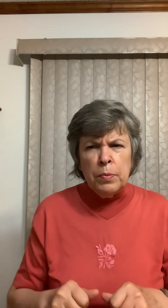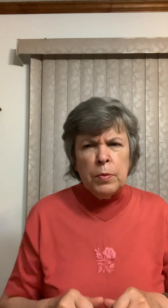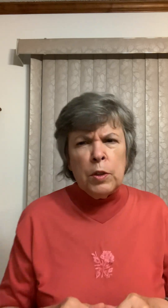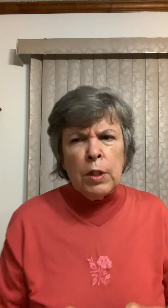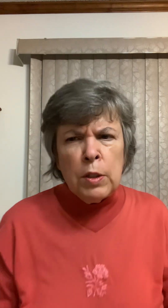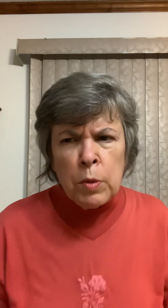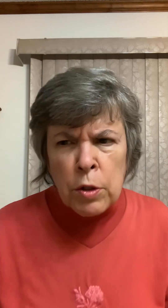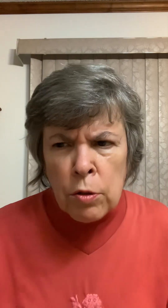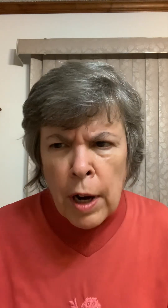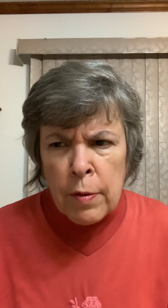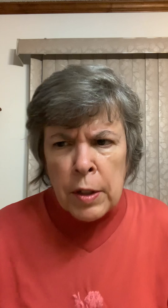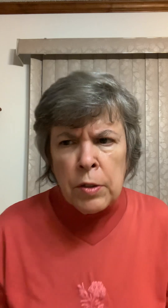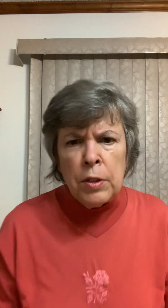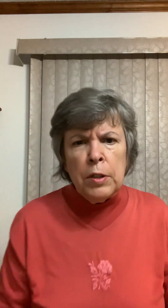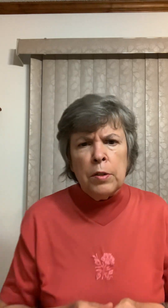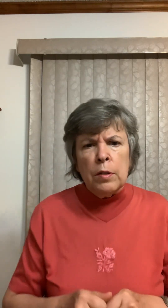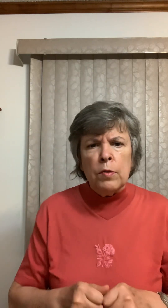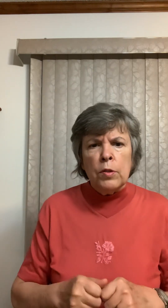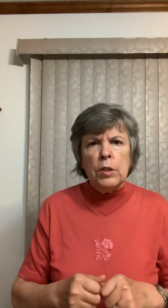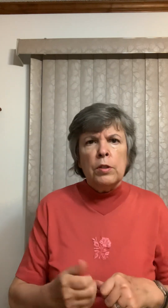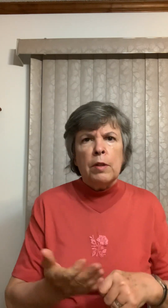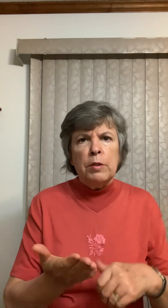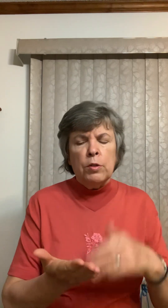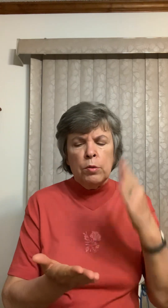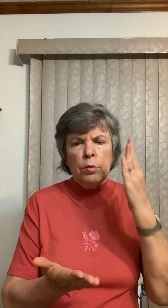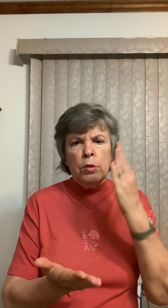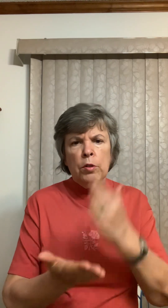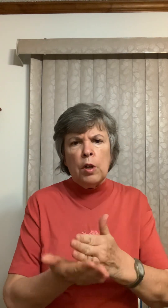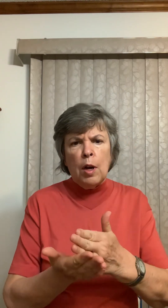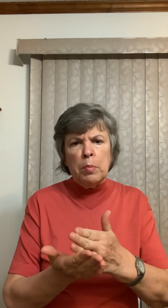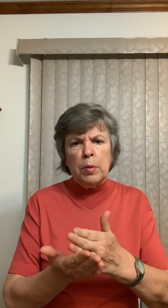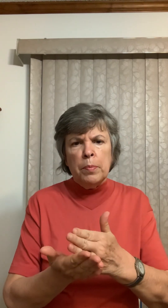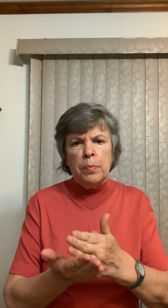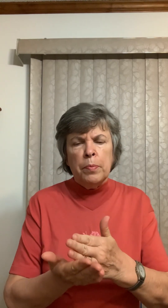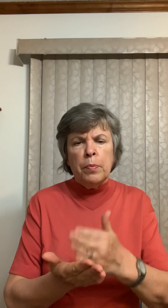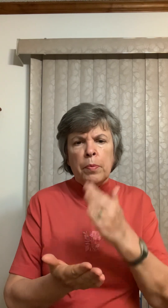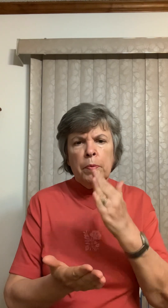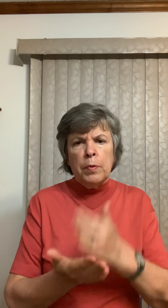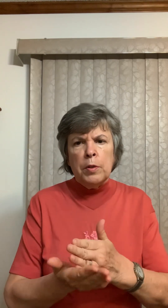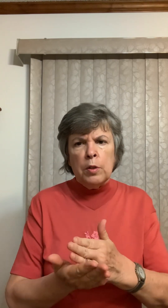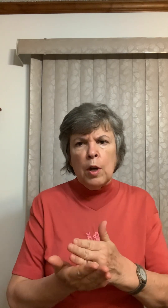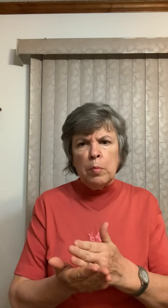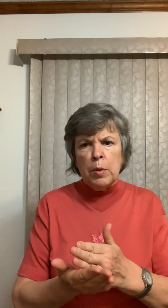So that's when striving cease. And for cease, I would do stop. Stop.